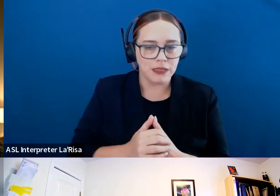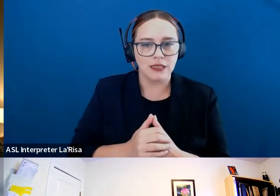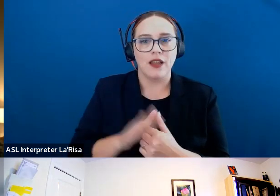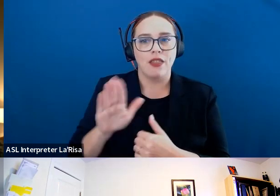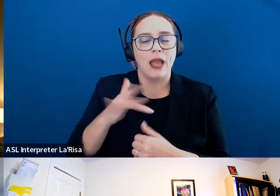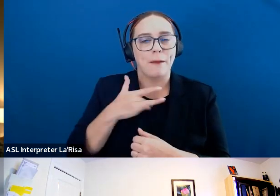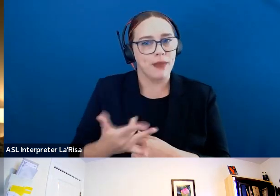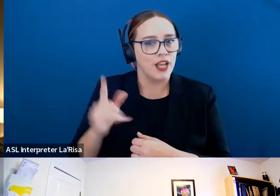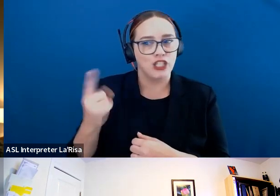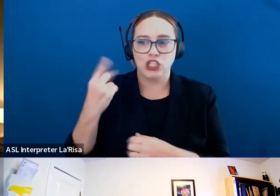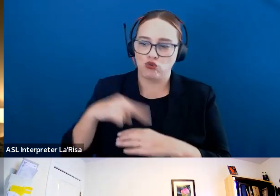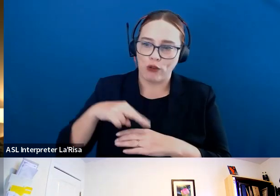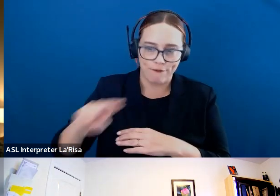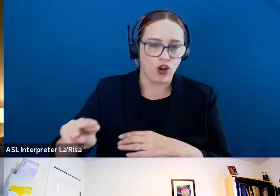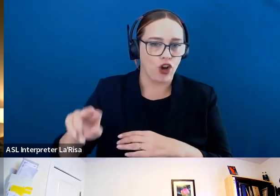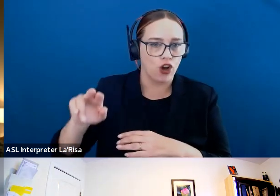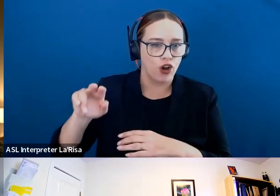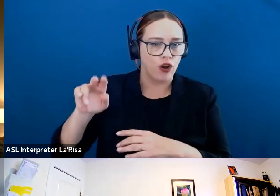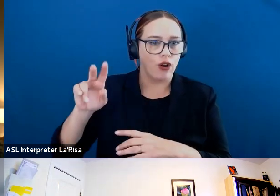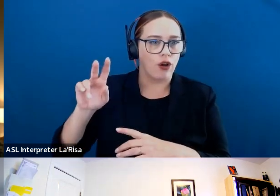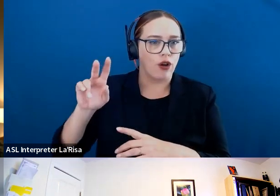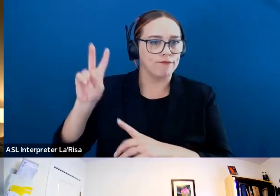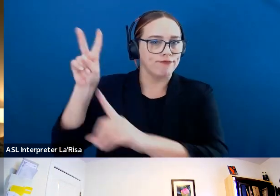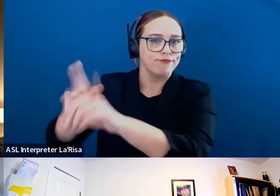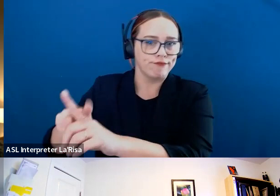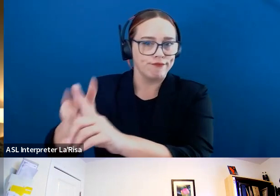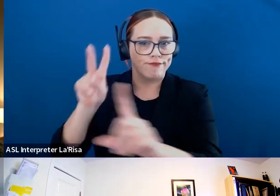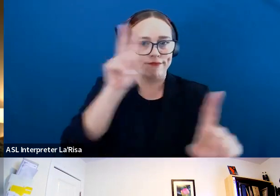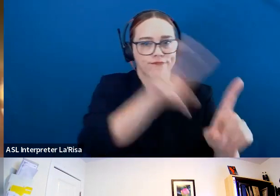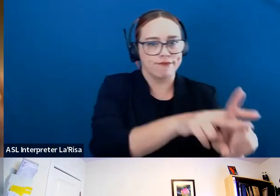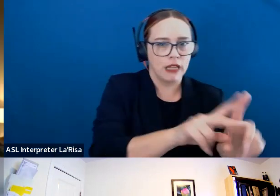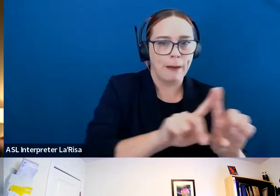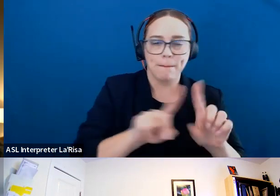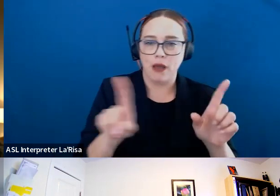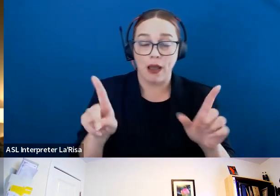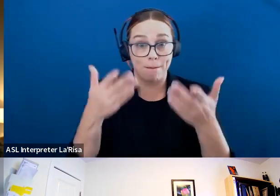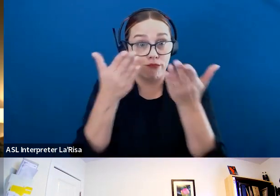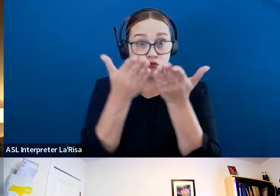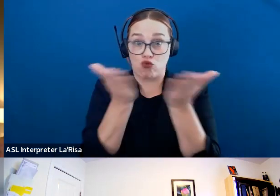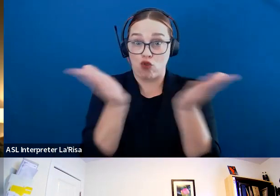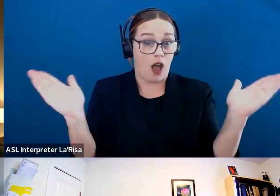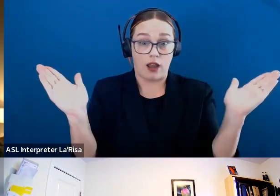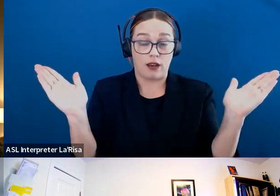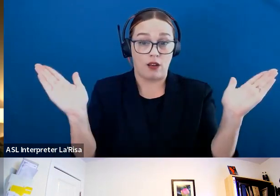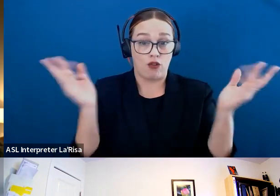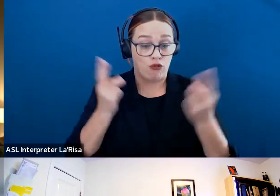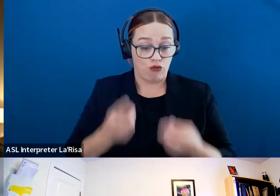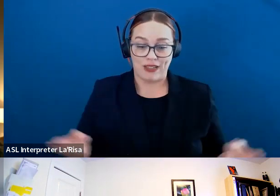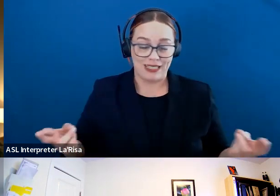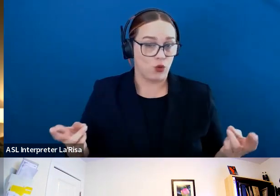just refer consumers out to those types of programs, but really don't have that kind of broad